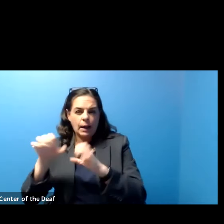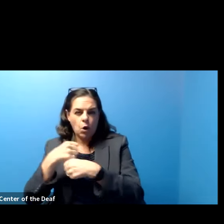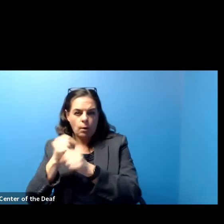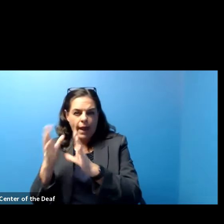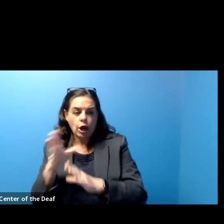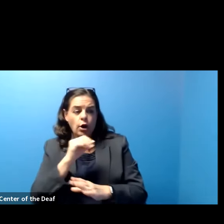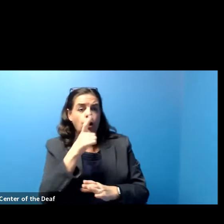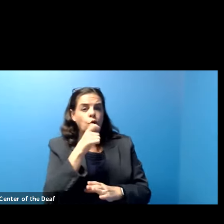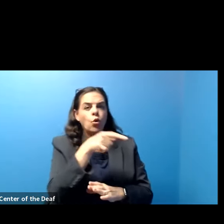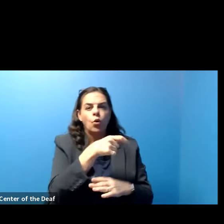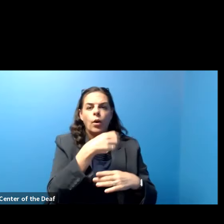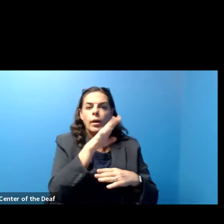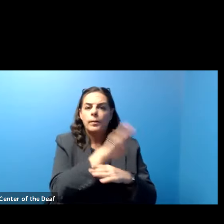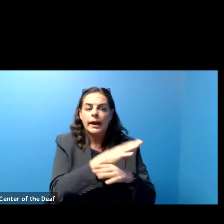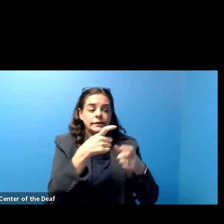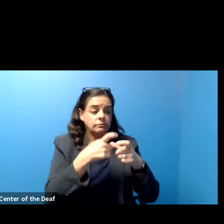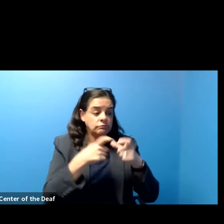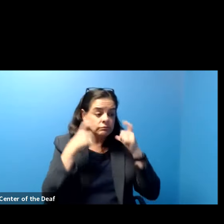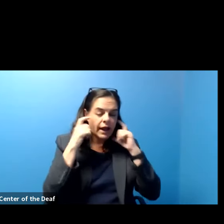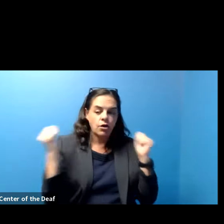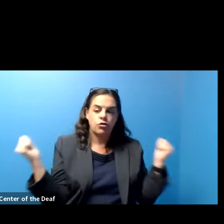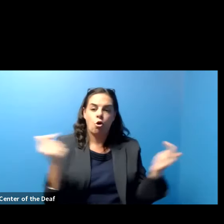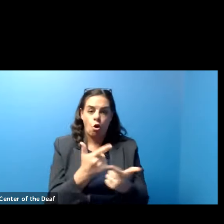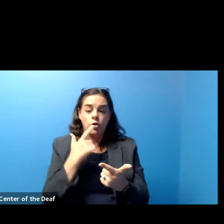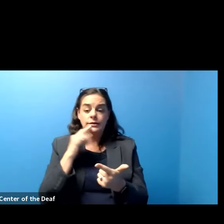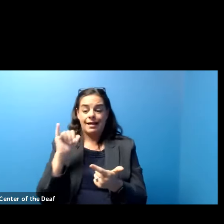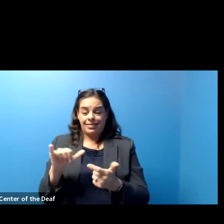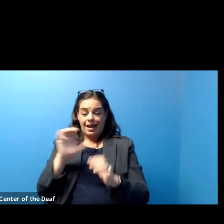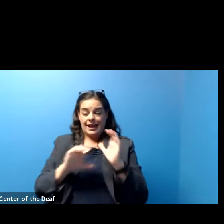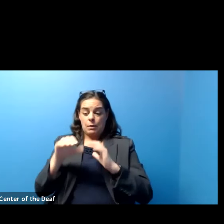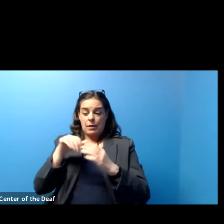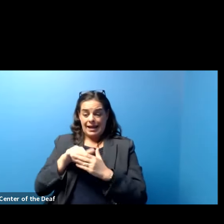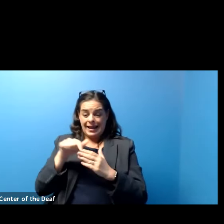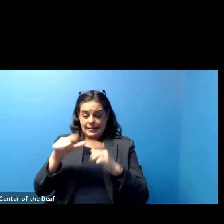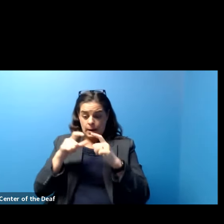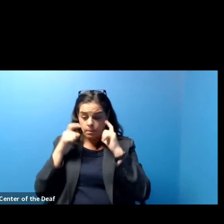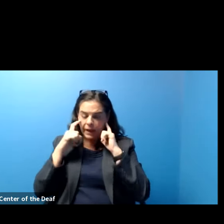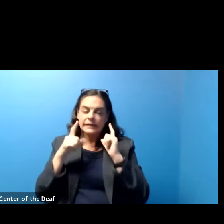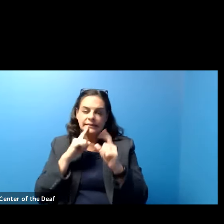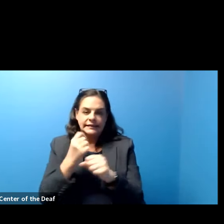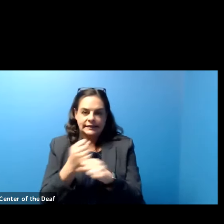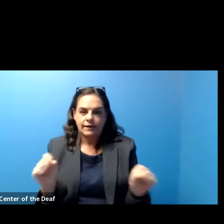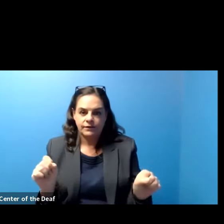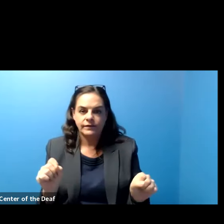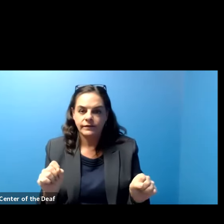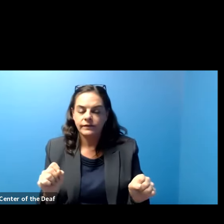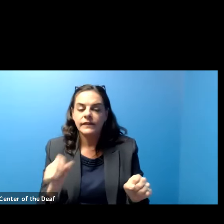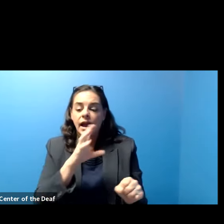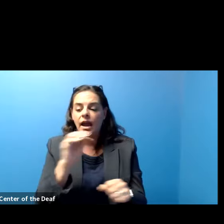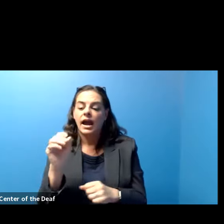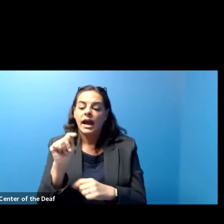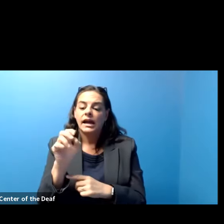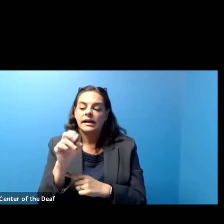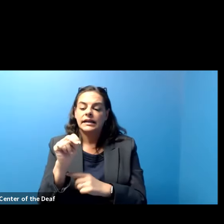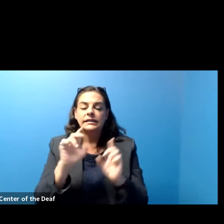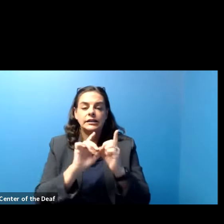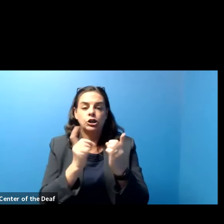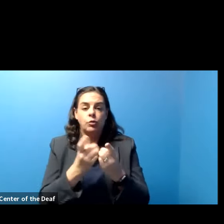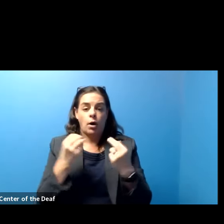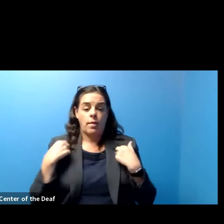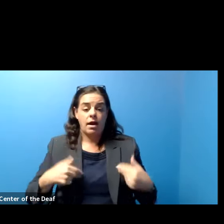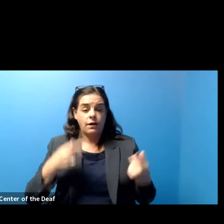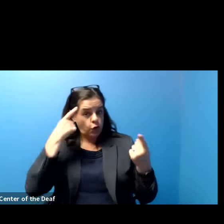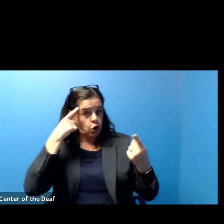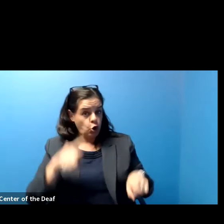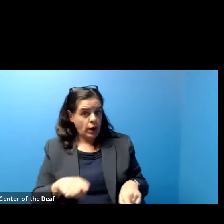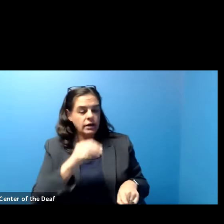across the board said that the specific chemical in the mask were safe for people to use. And the Tennessee Department of Health agreed with that, and we were given